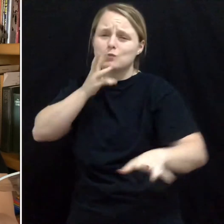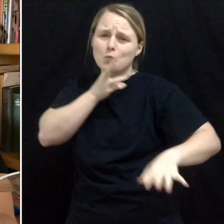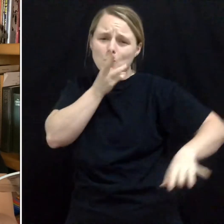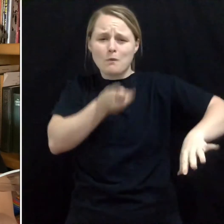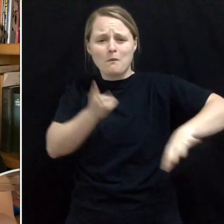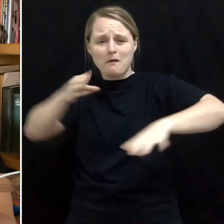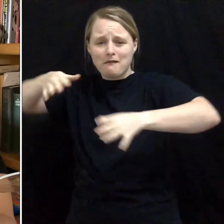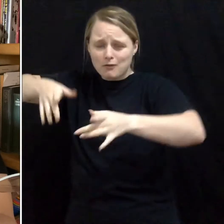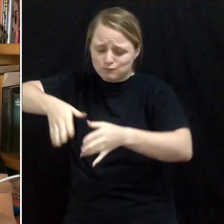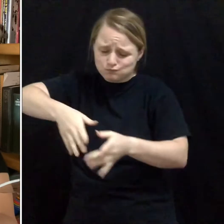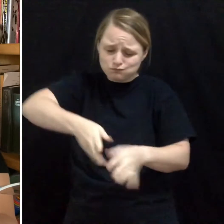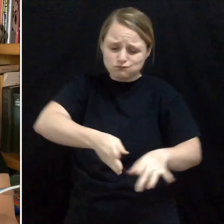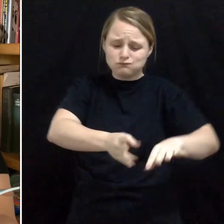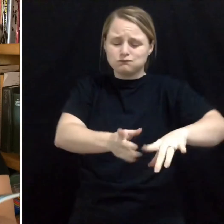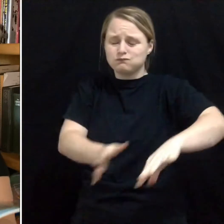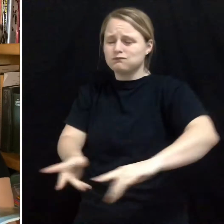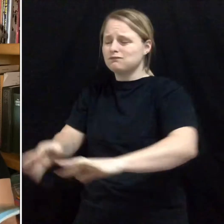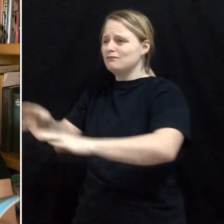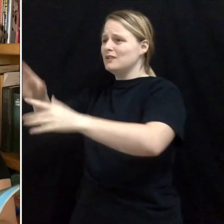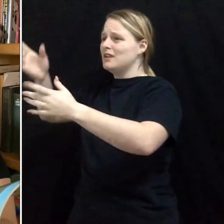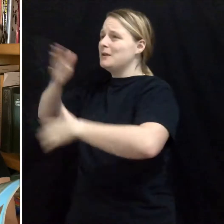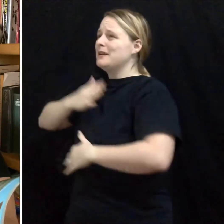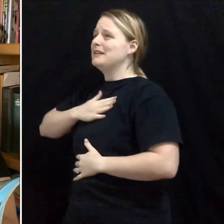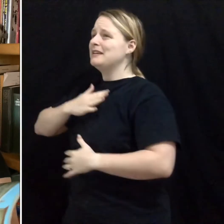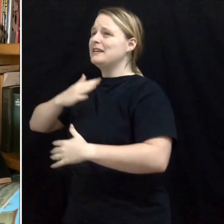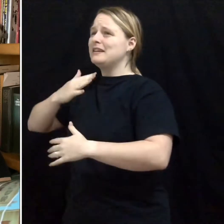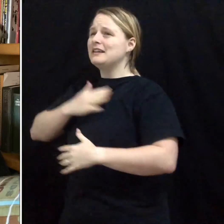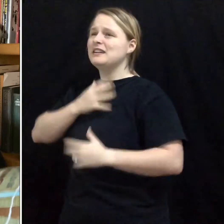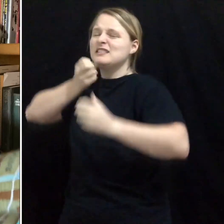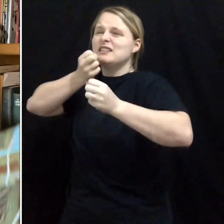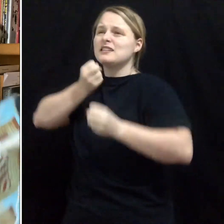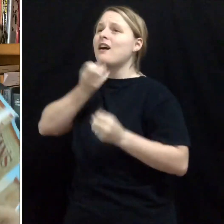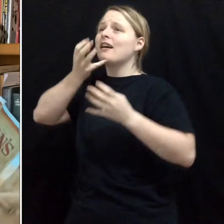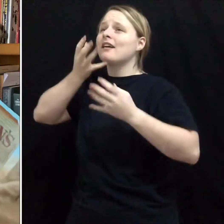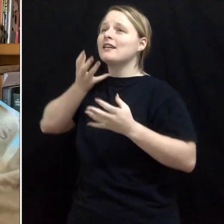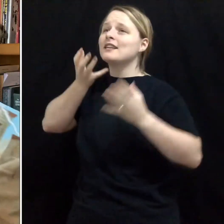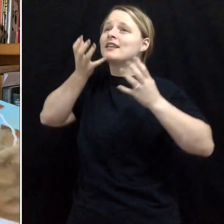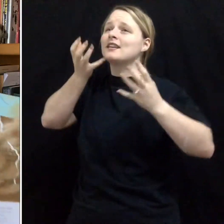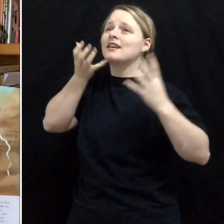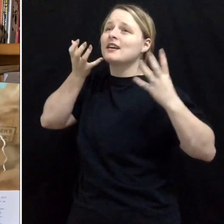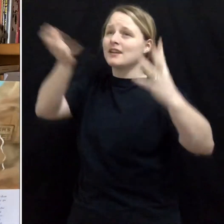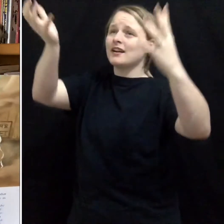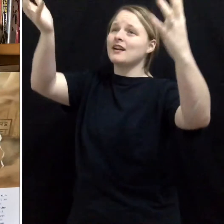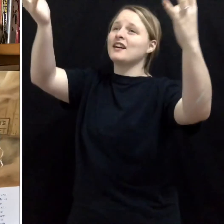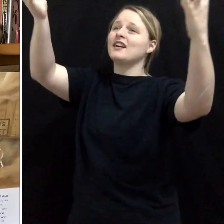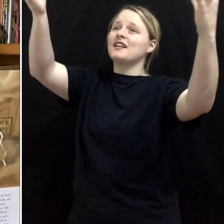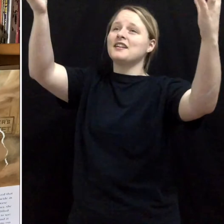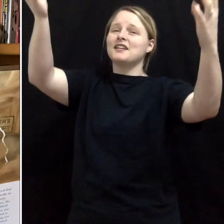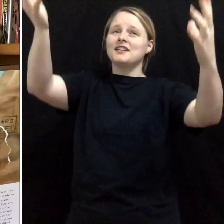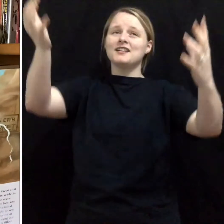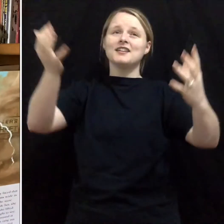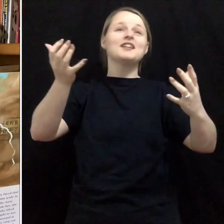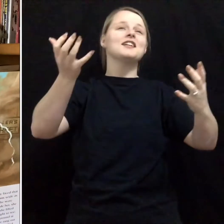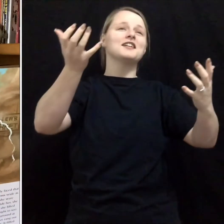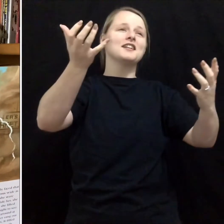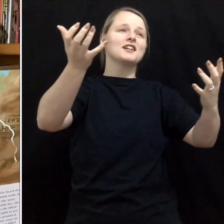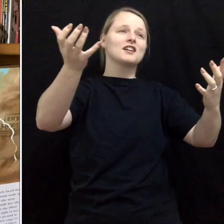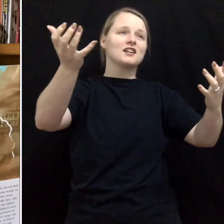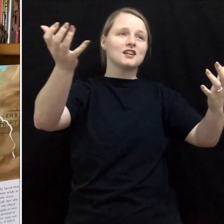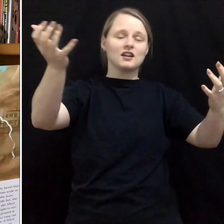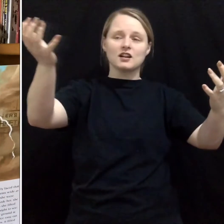like a healing river in the breathing air around her. Ha, ha,